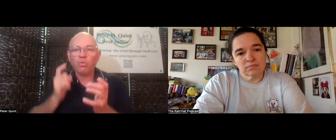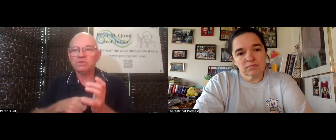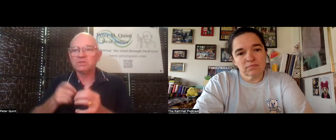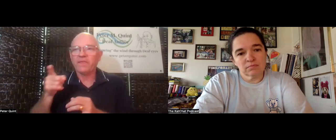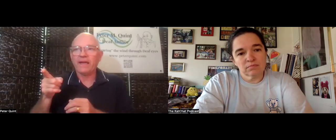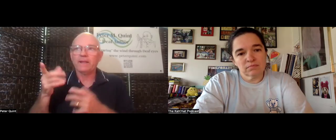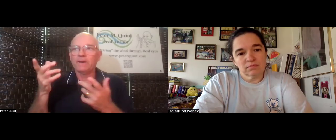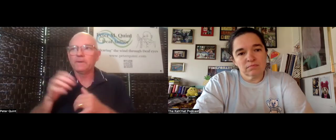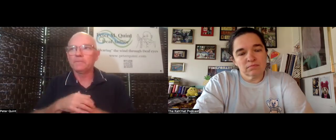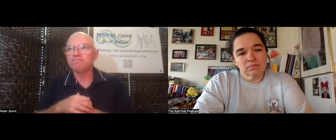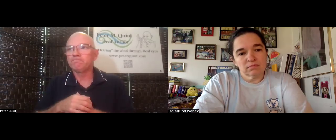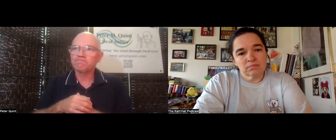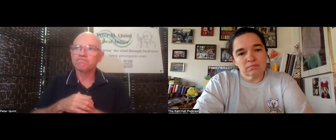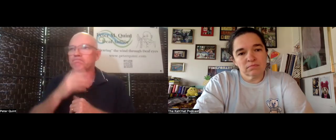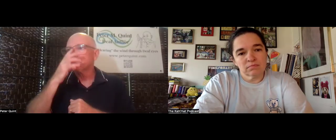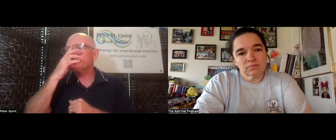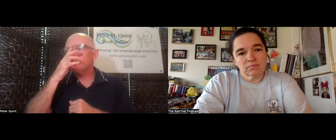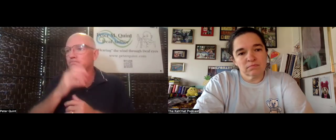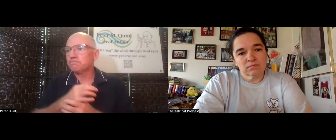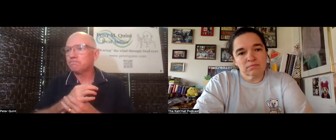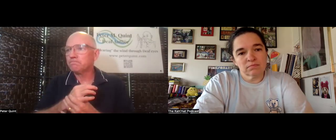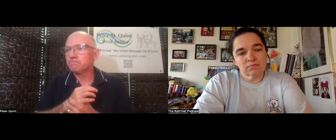but I noticed that,